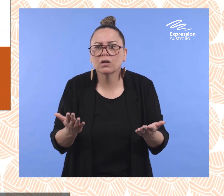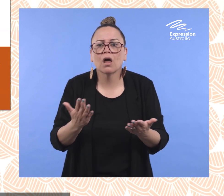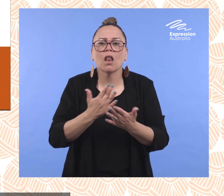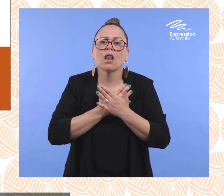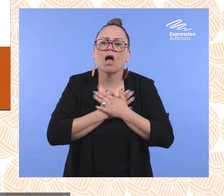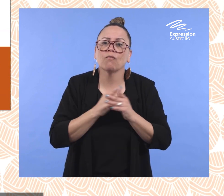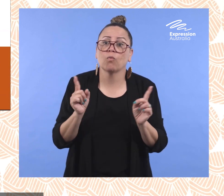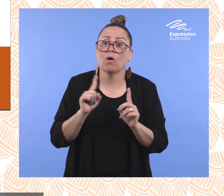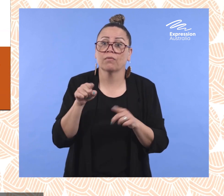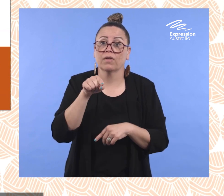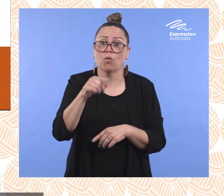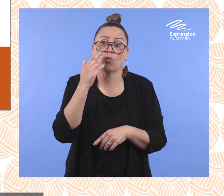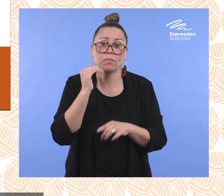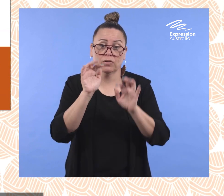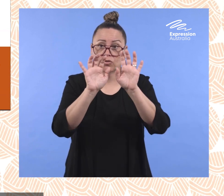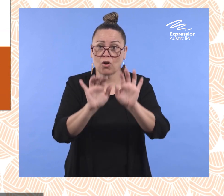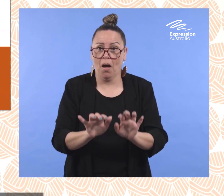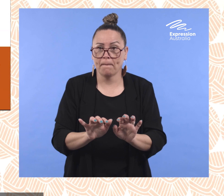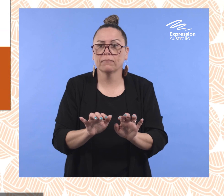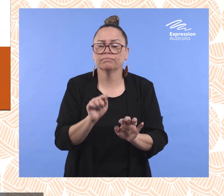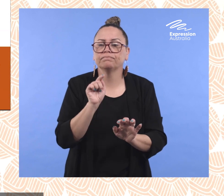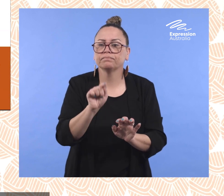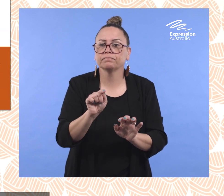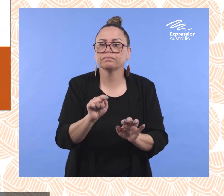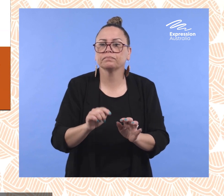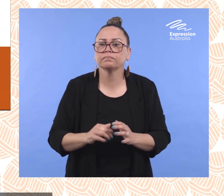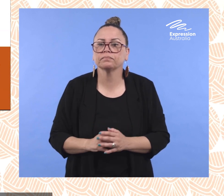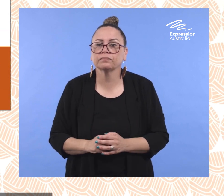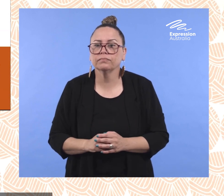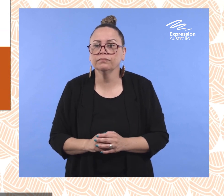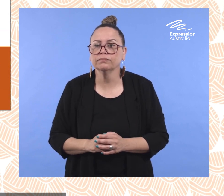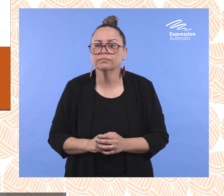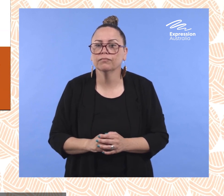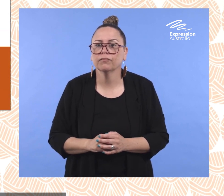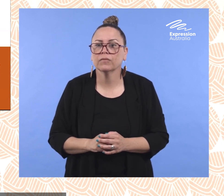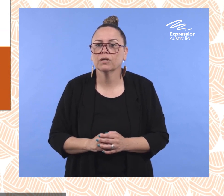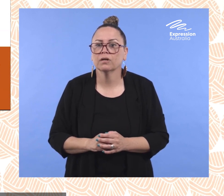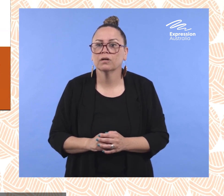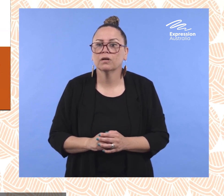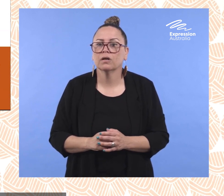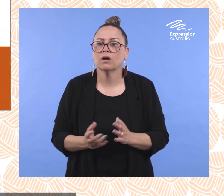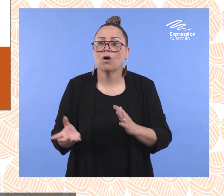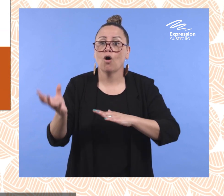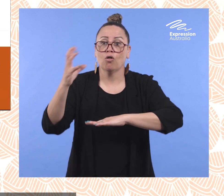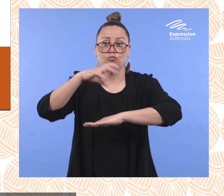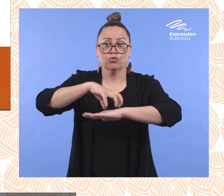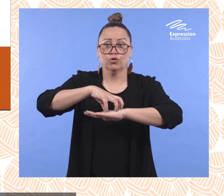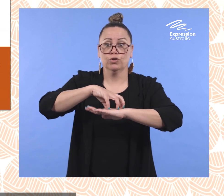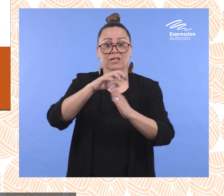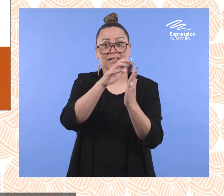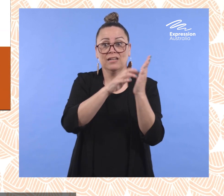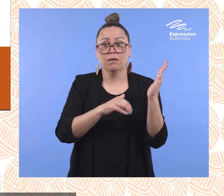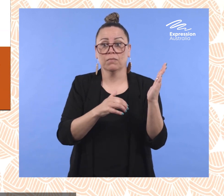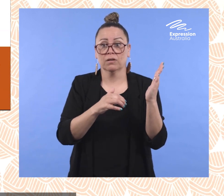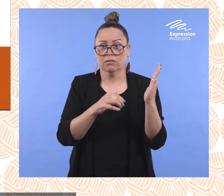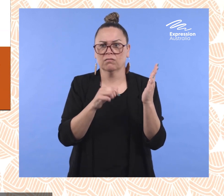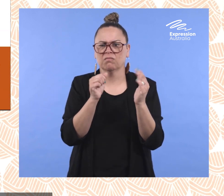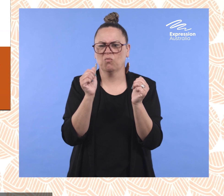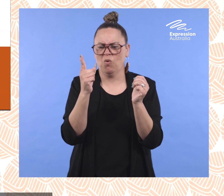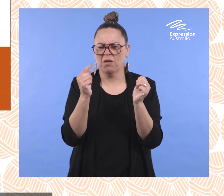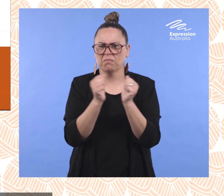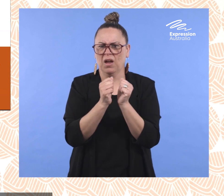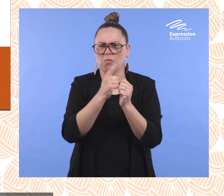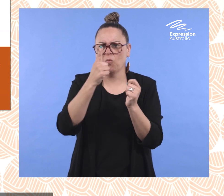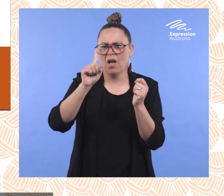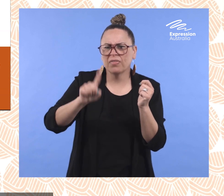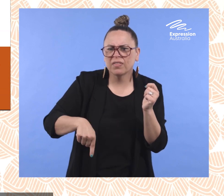Annabelle Crabb says here. It doesn't matter if the Uluru Statement is 1 page or 1,000, the referendum is not inserting the